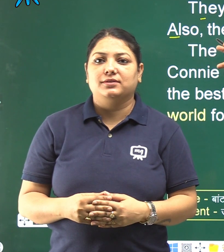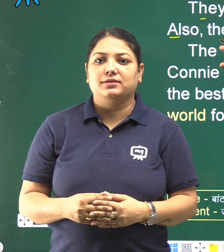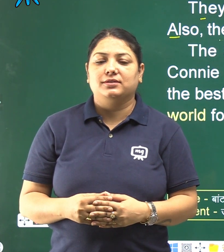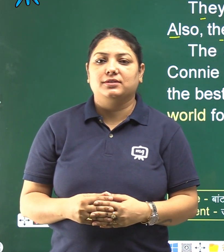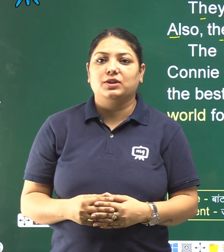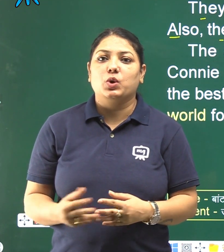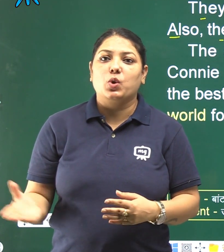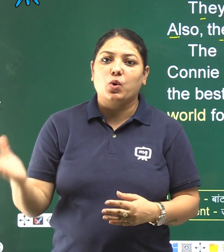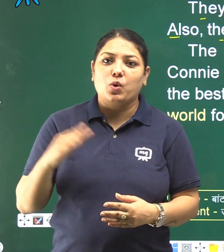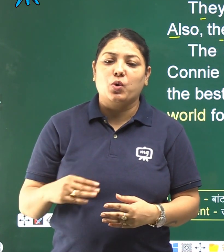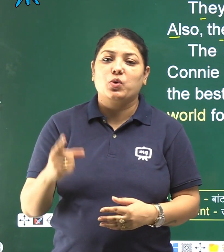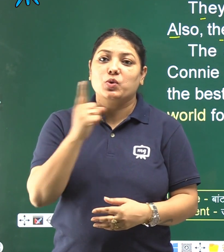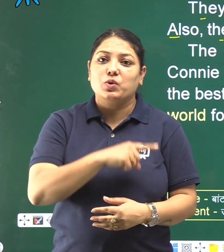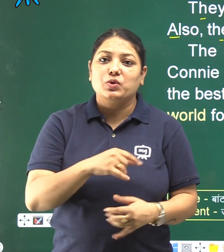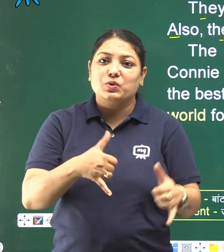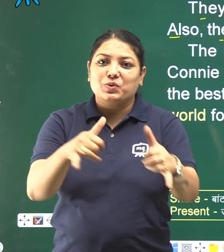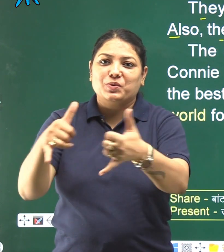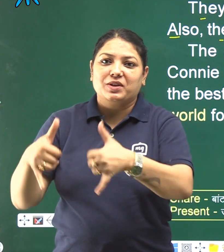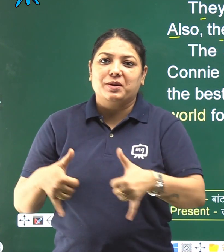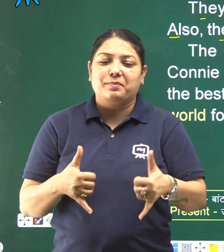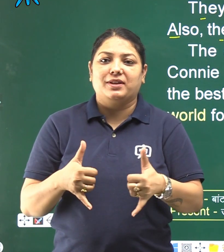Also, they played